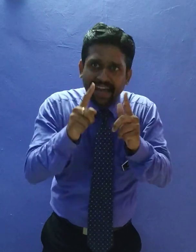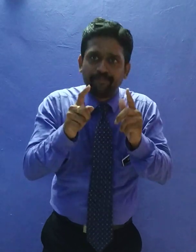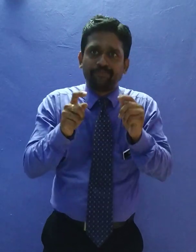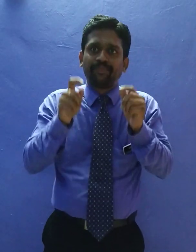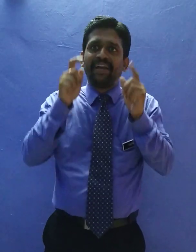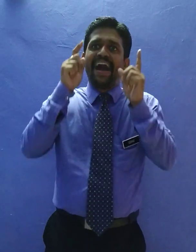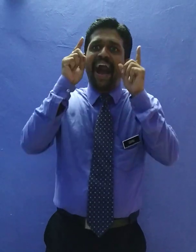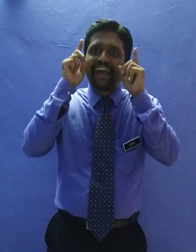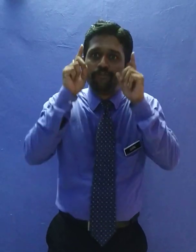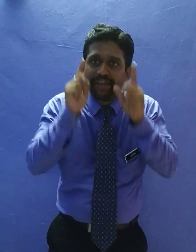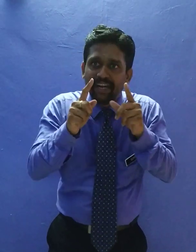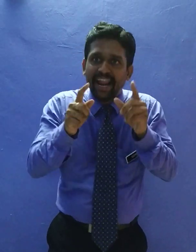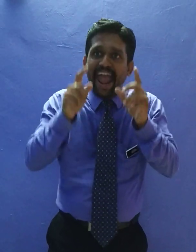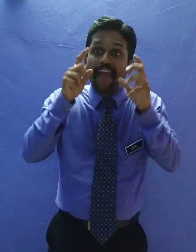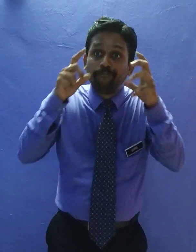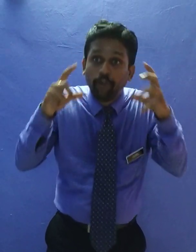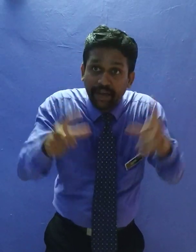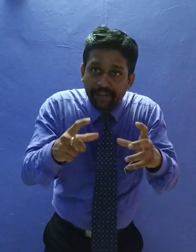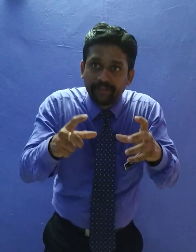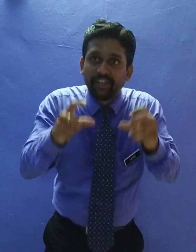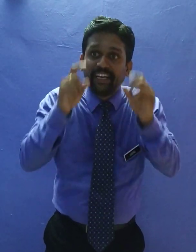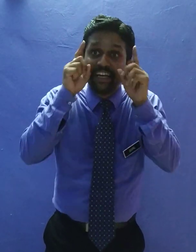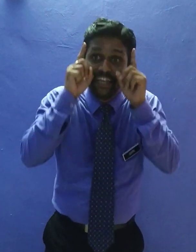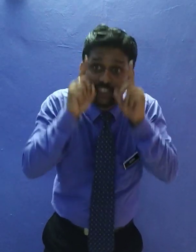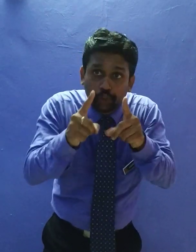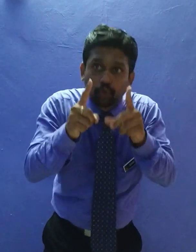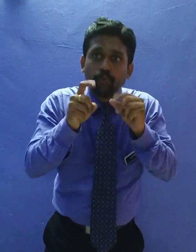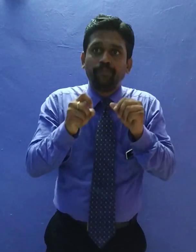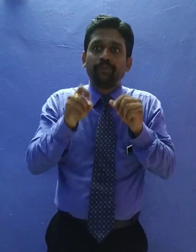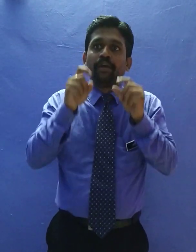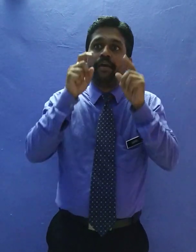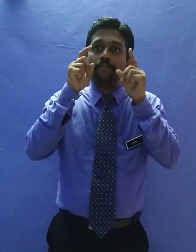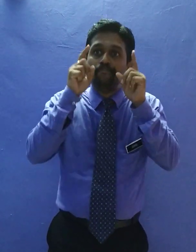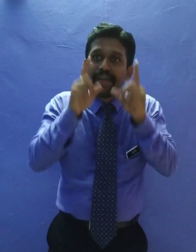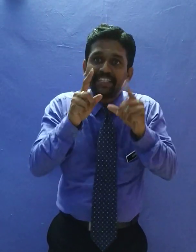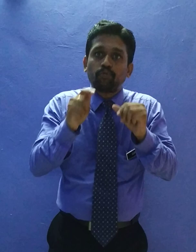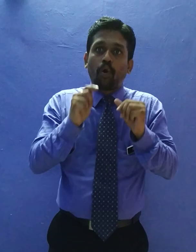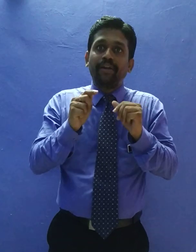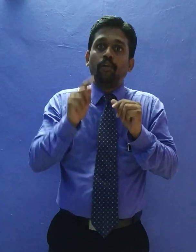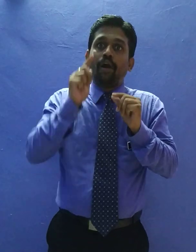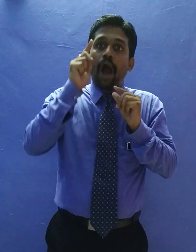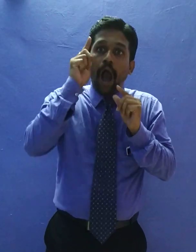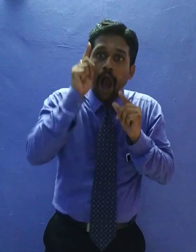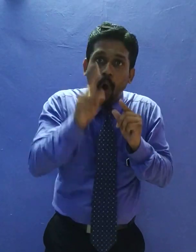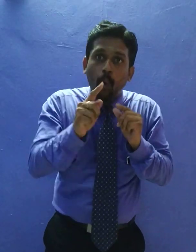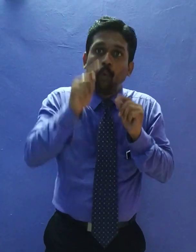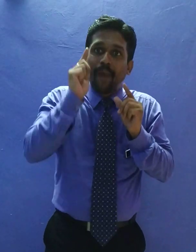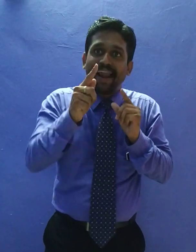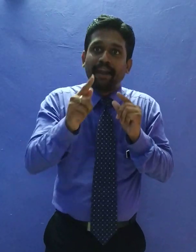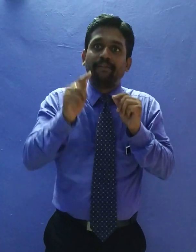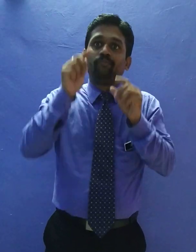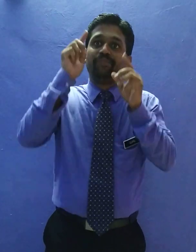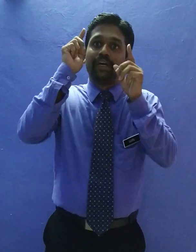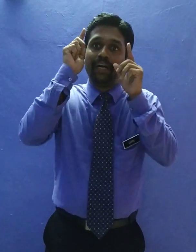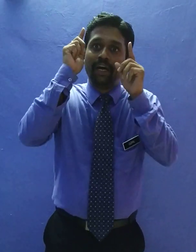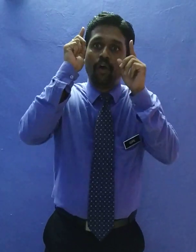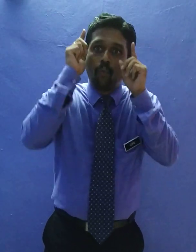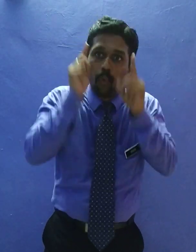time, I will evaluate each group based on how well they